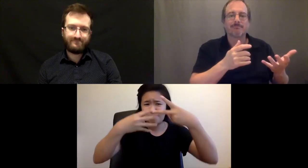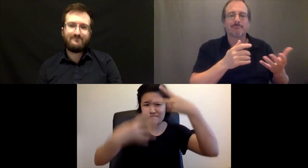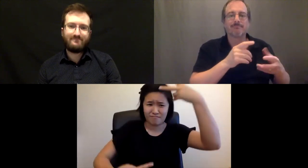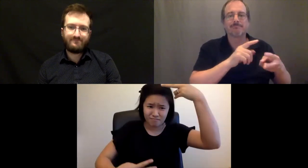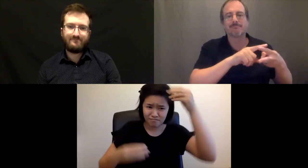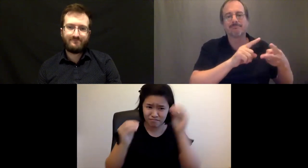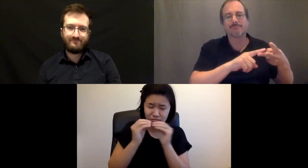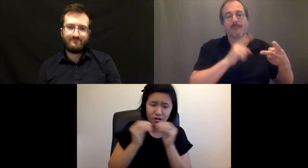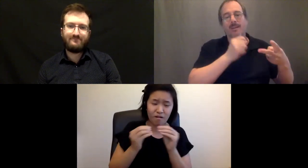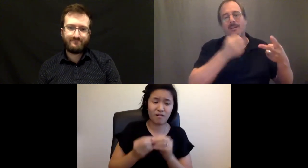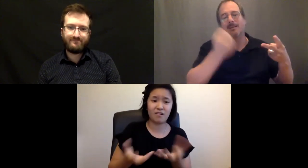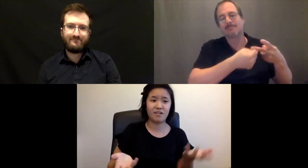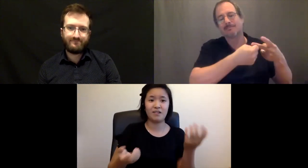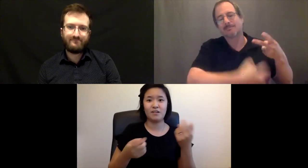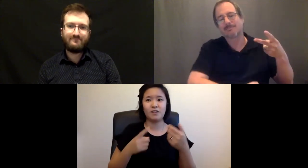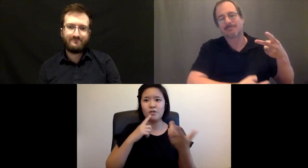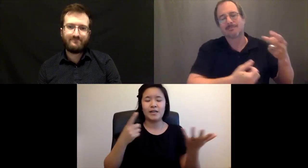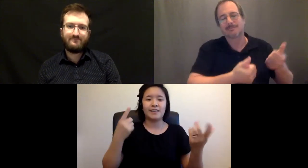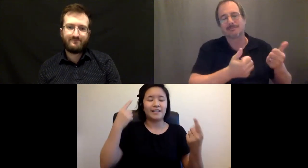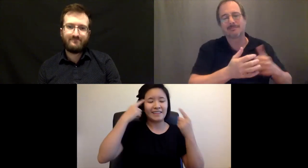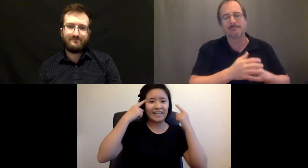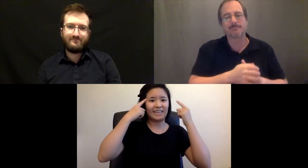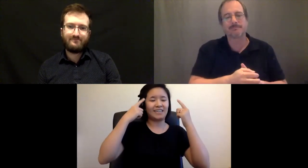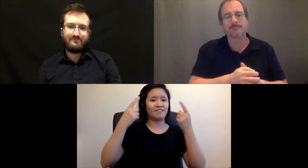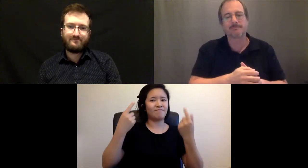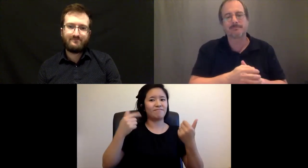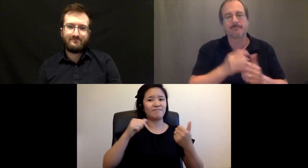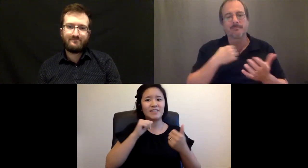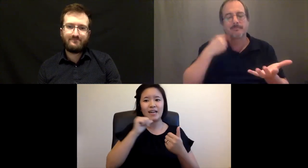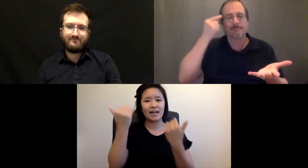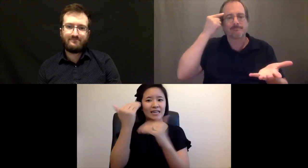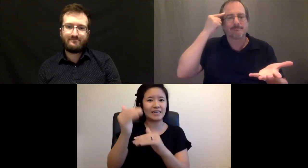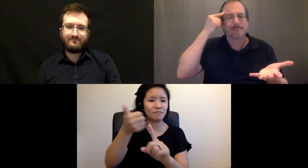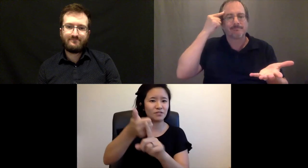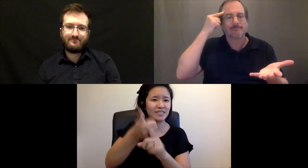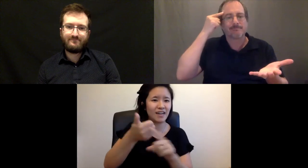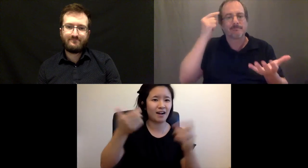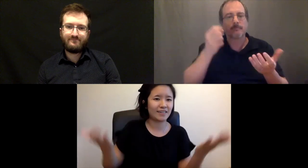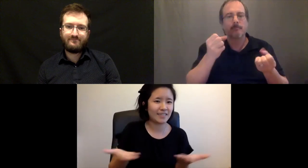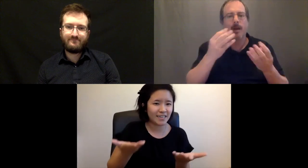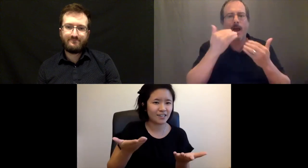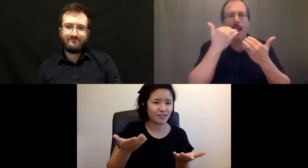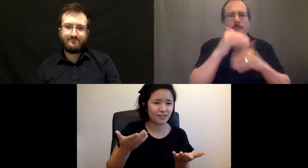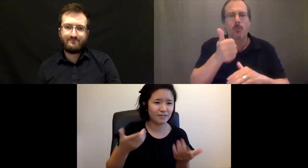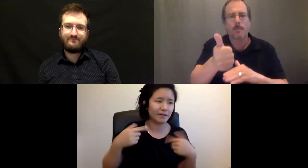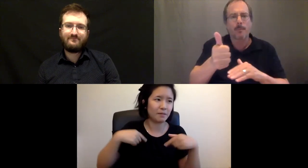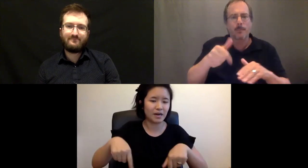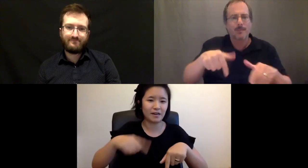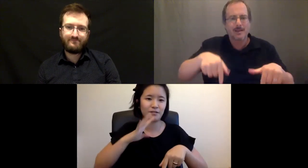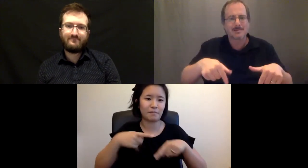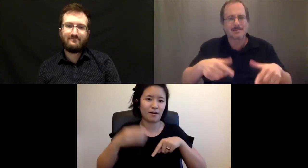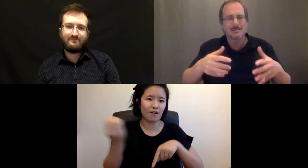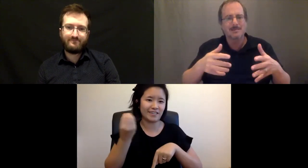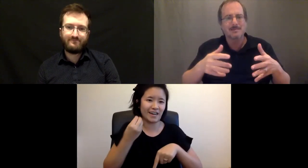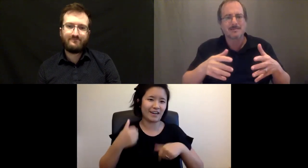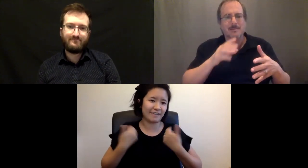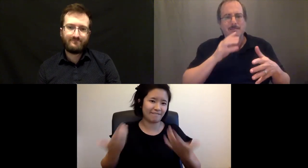of experiences. I've just mentioned two, but I could speak to so many more opportunities. Don't limit yourself here. I'm talking